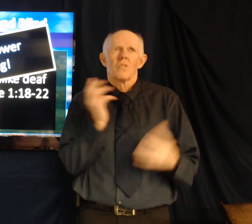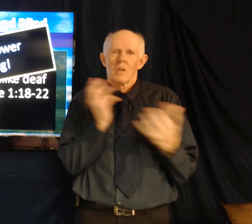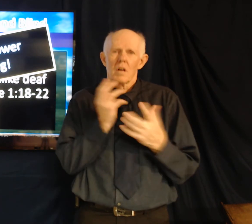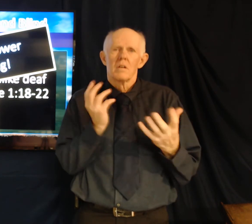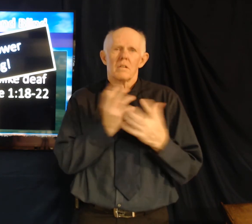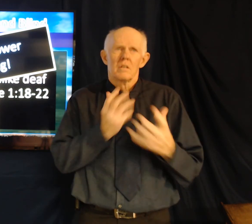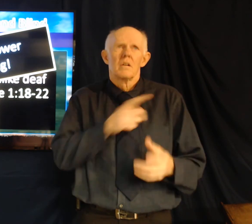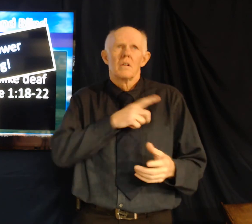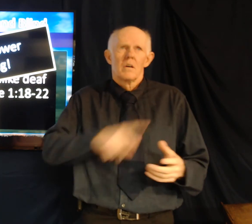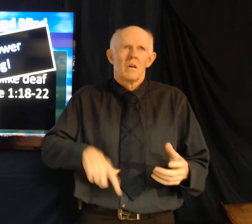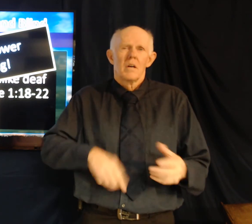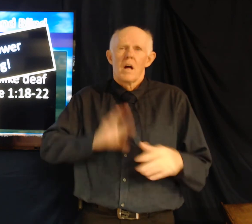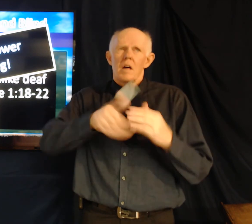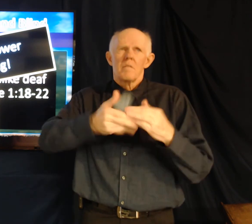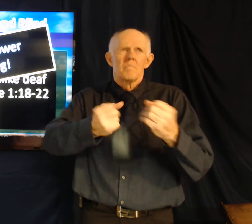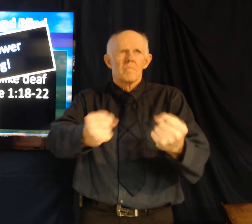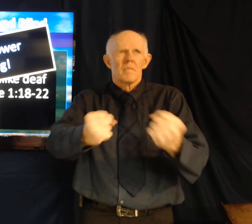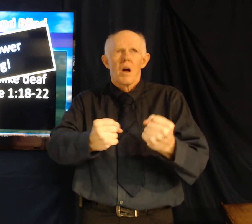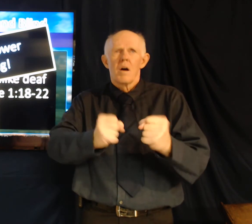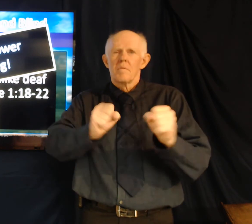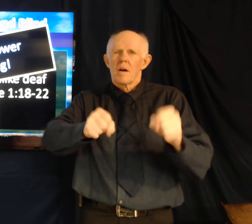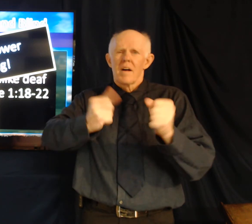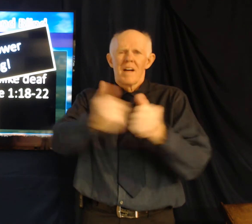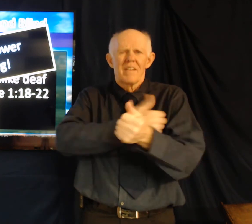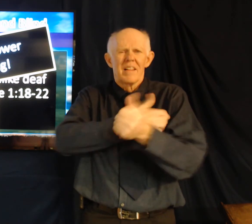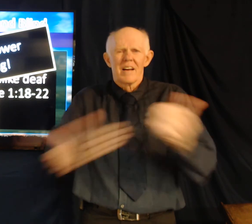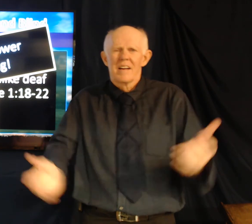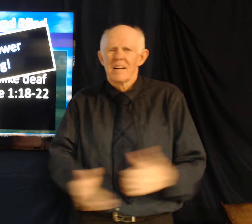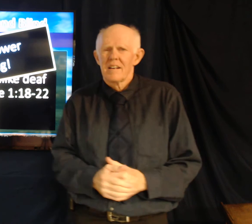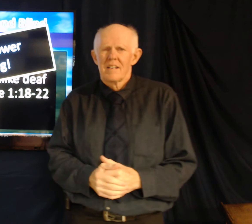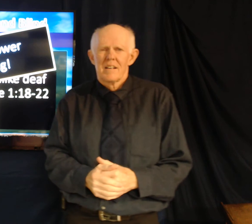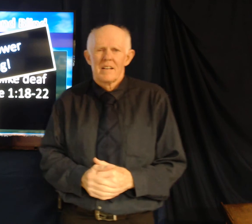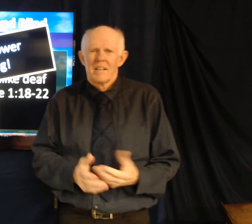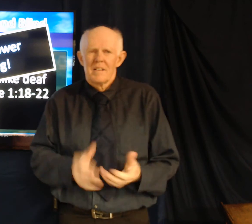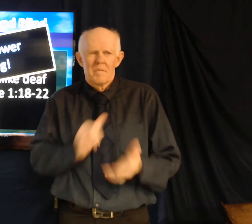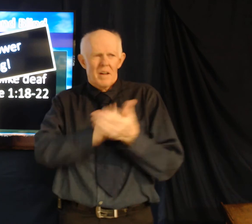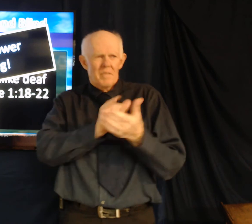Wow. The Lord is all power. It's possible everything.